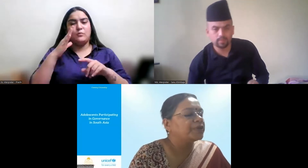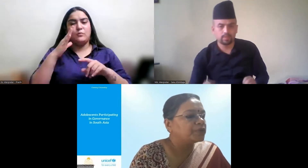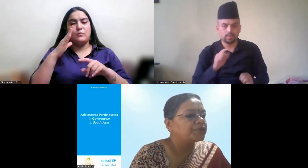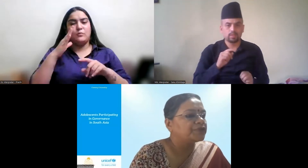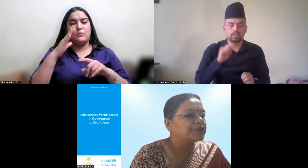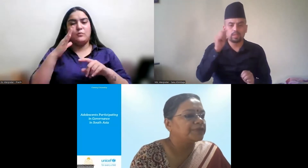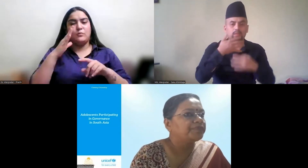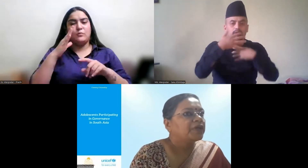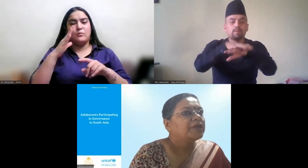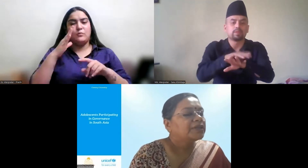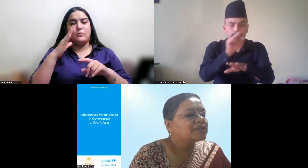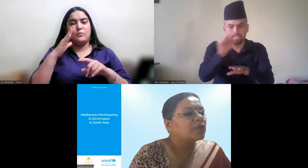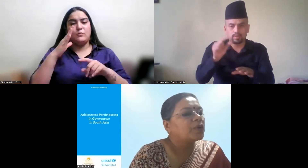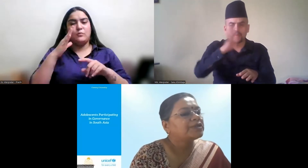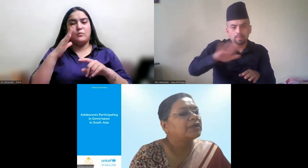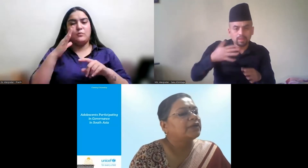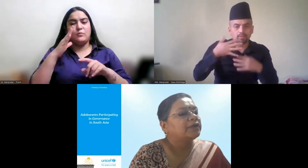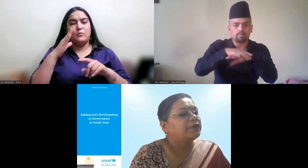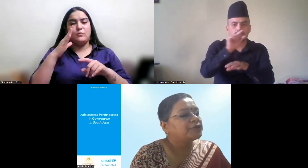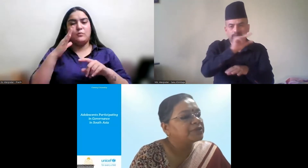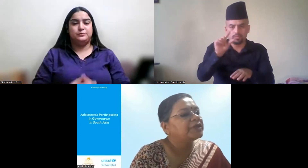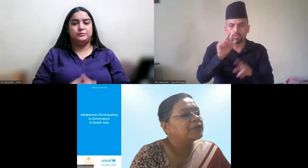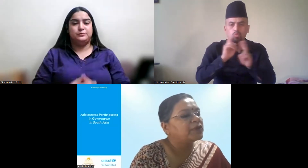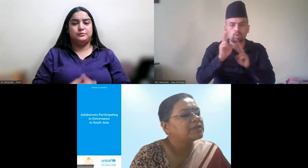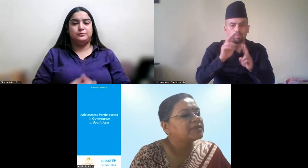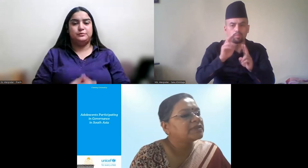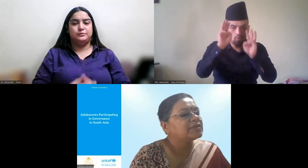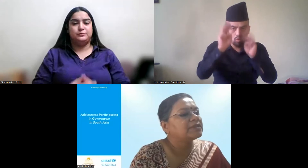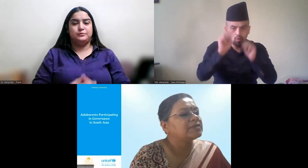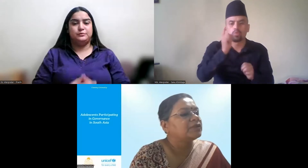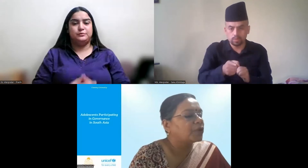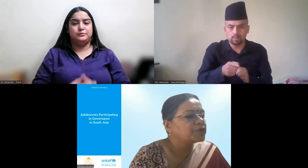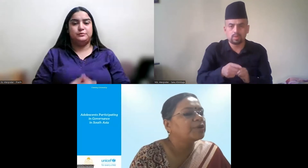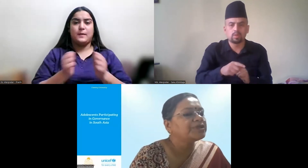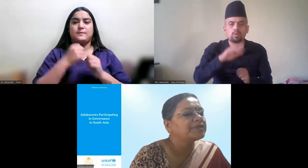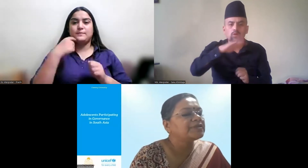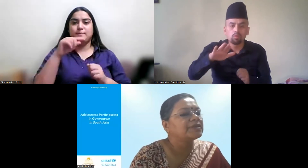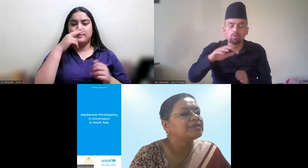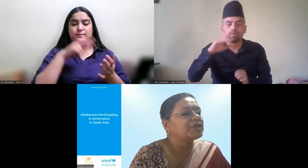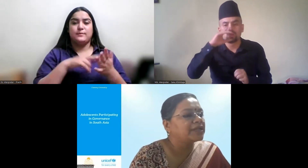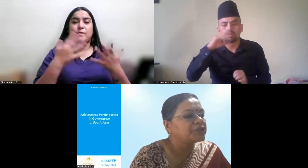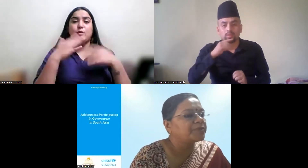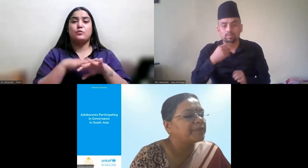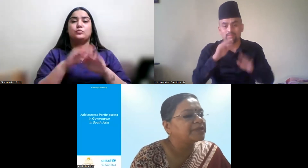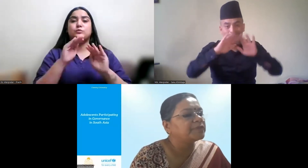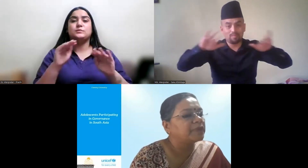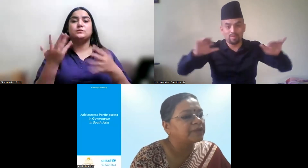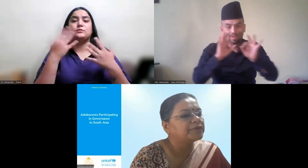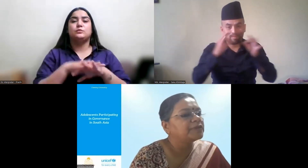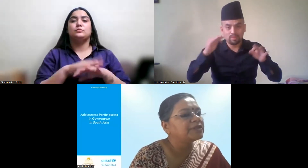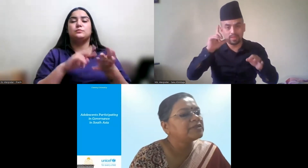also to inclusion of children. This cohort of children and adolescents is not homogeneous, is challenged by